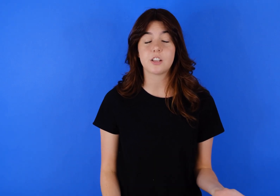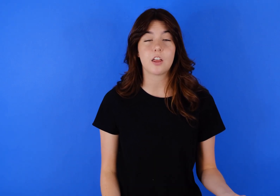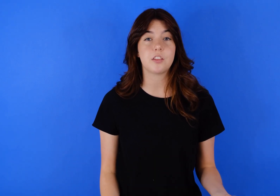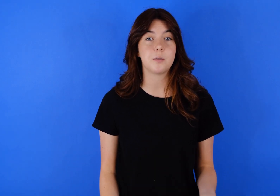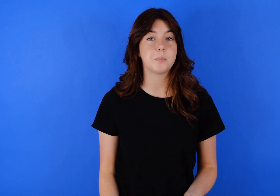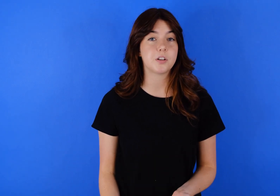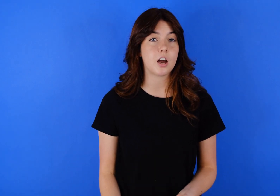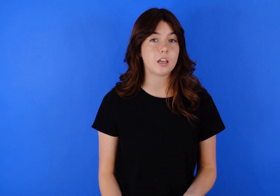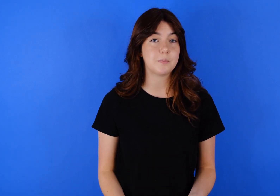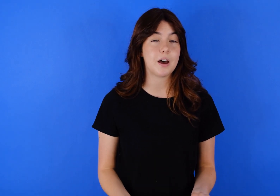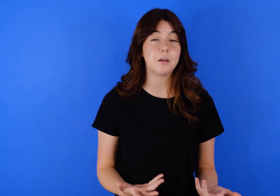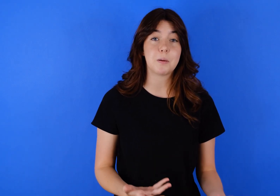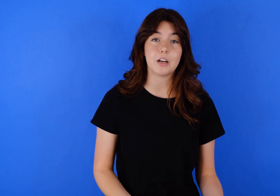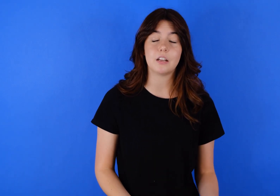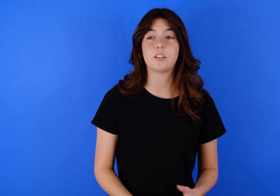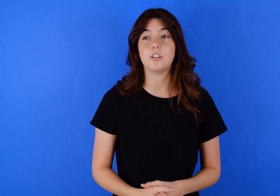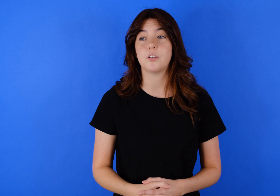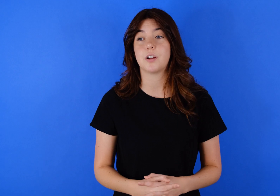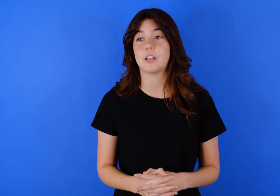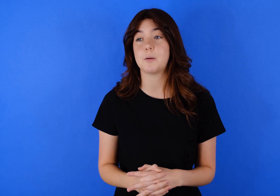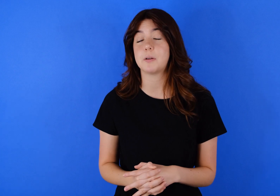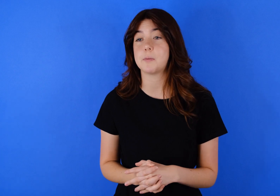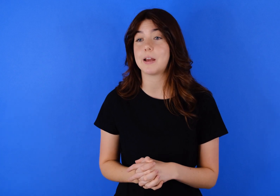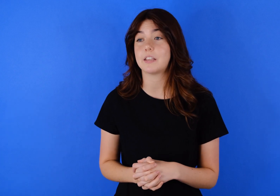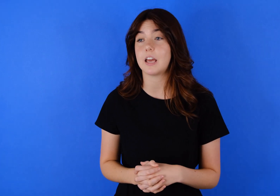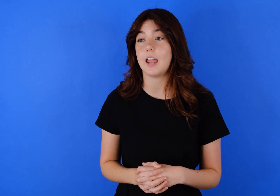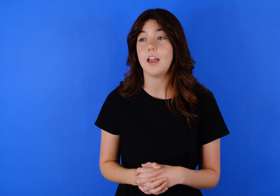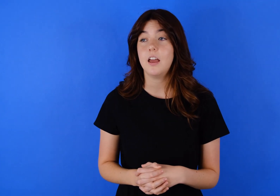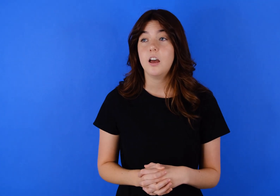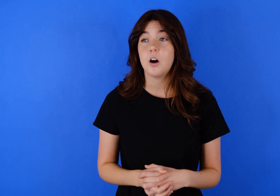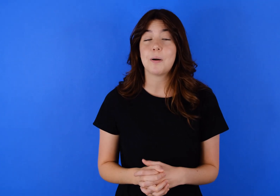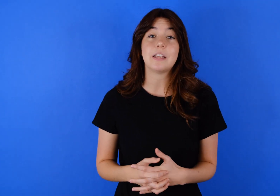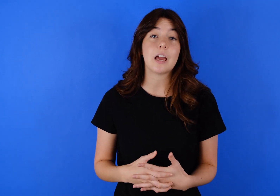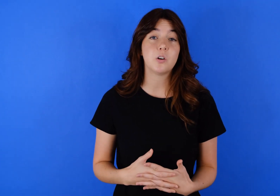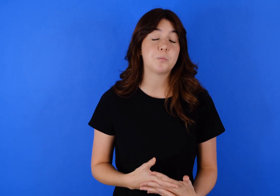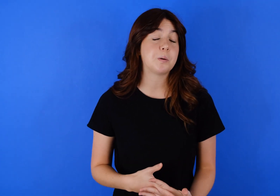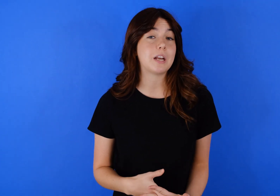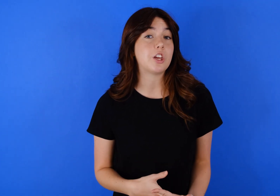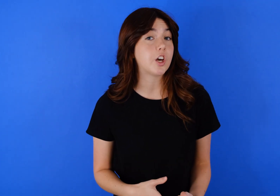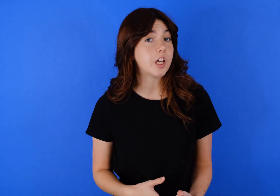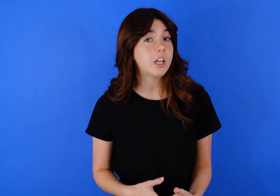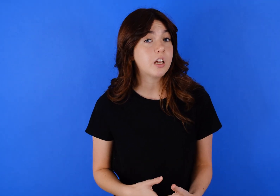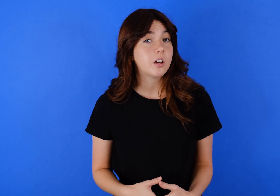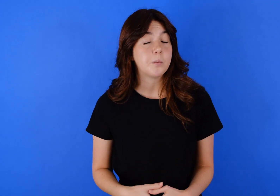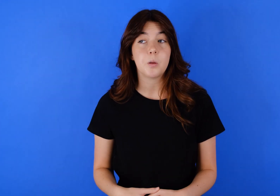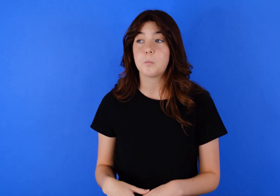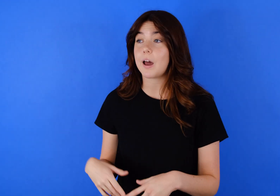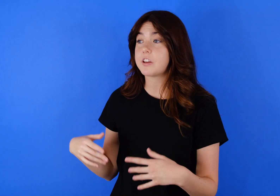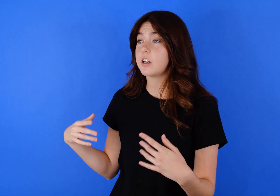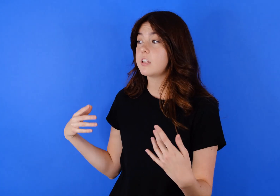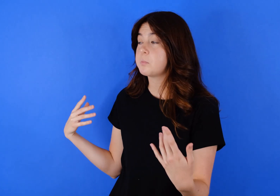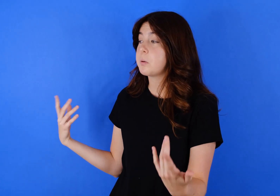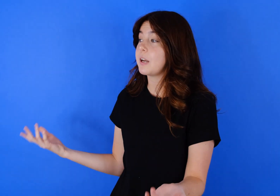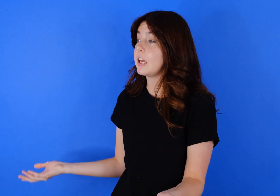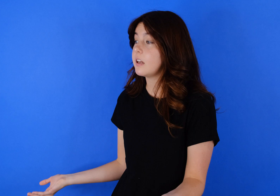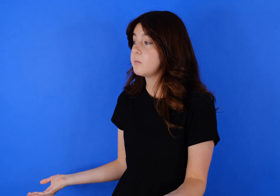other than when we're talking about appearance. So for example, you might say, oh, my day was pretty good. The weather is pretty